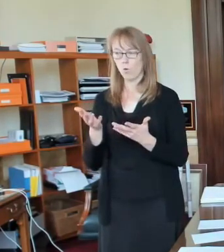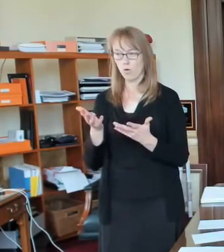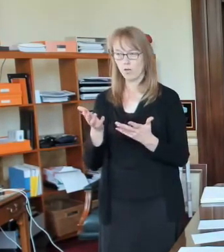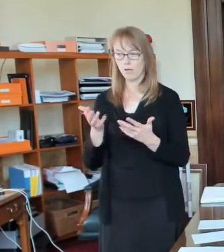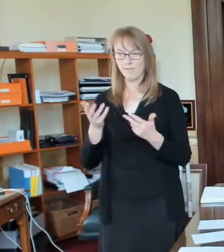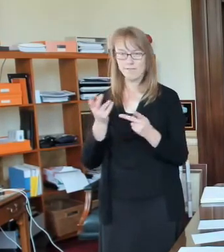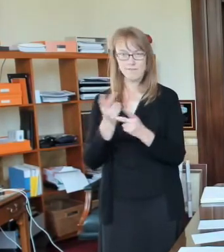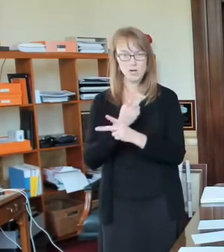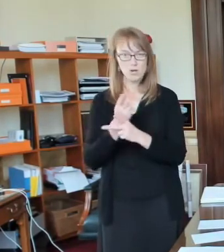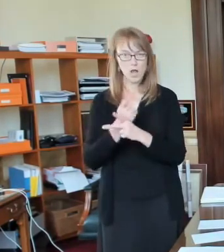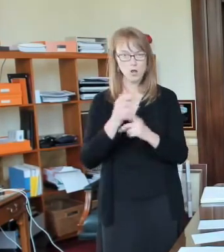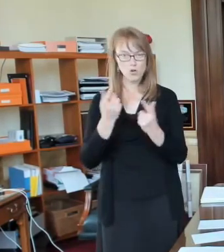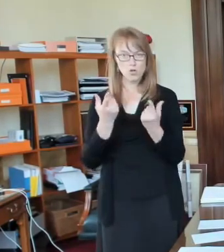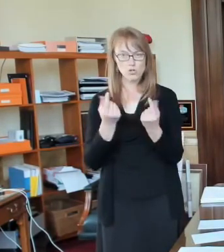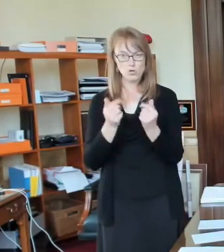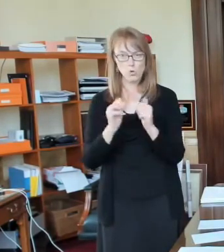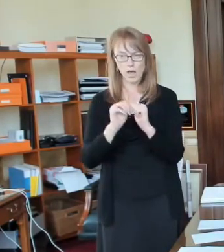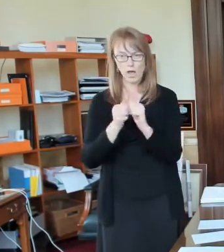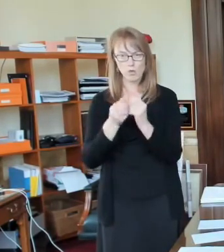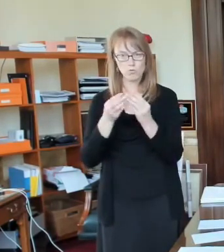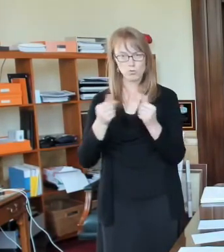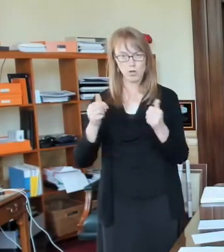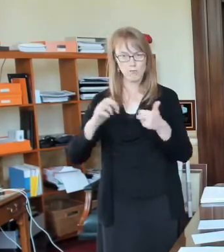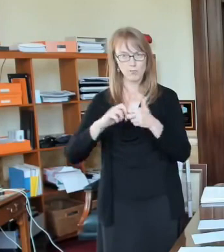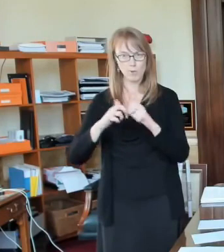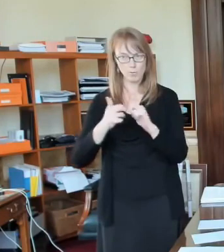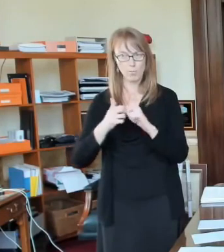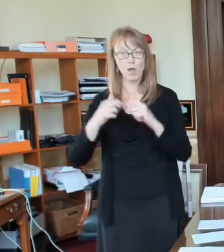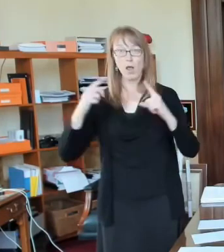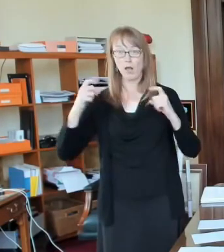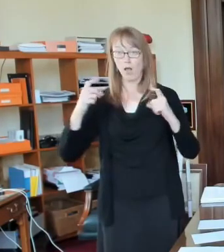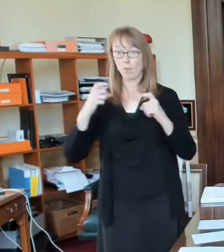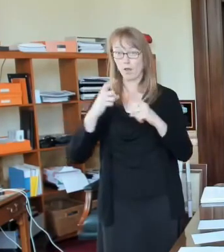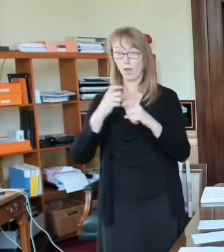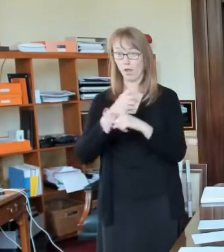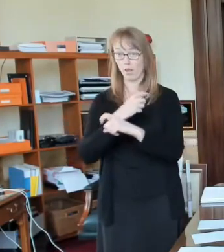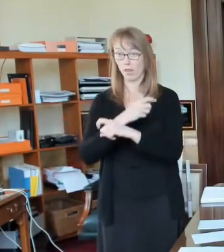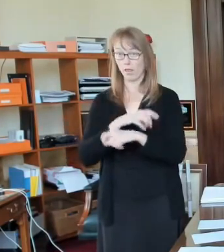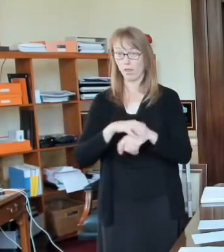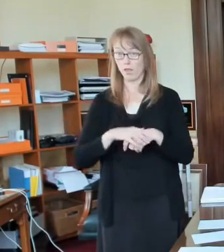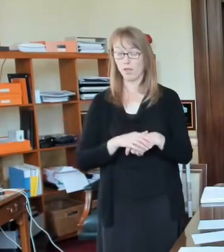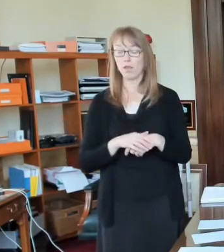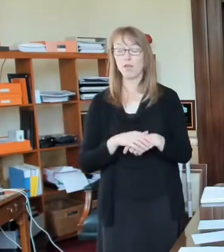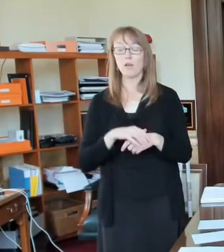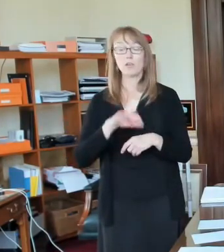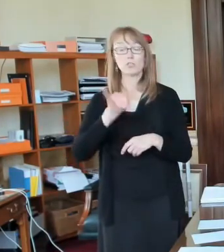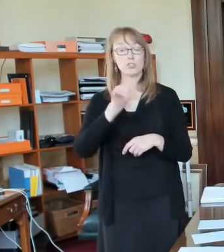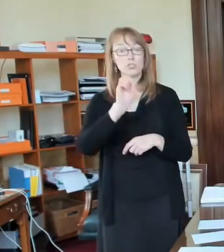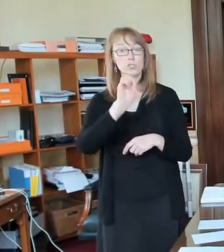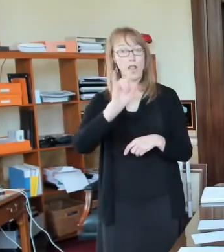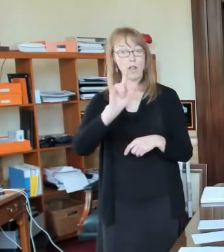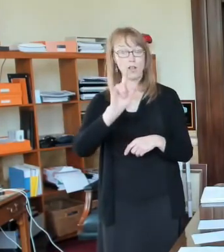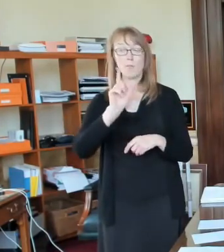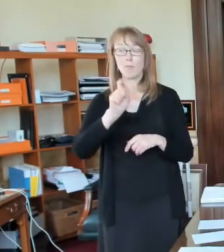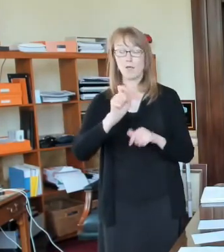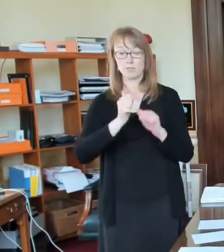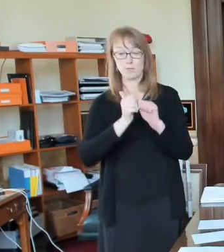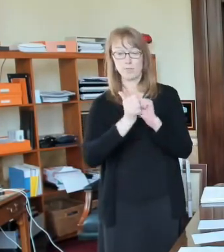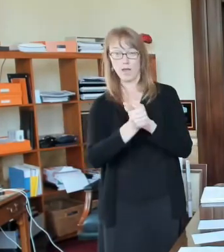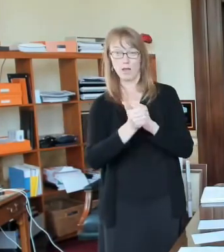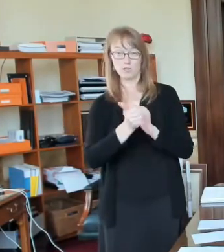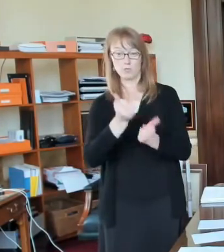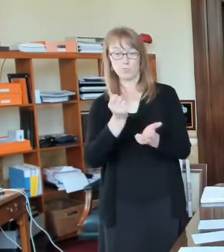arithmetic here. Jails if they're going to be an accredited jail, which of course ours are, those jails are supposed to have at